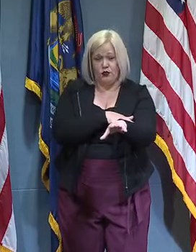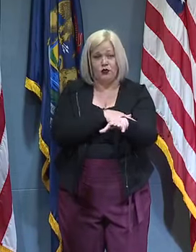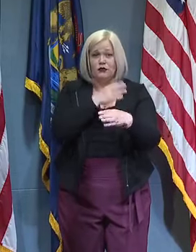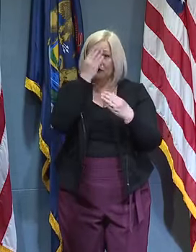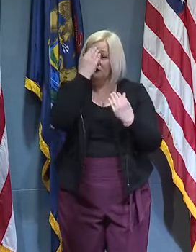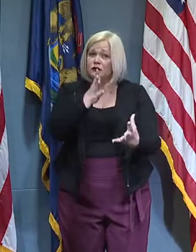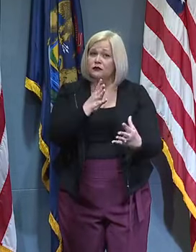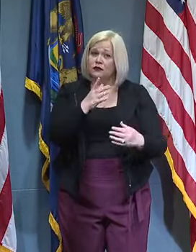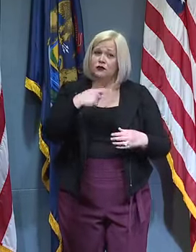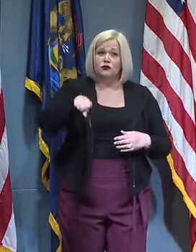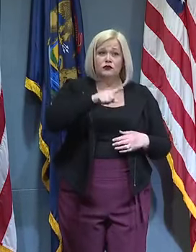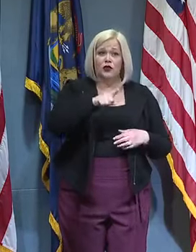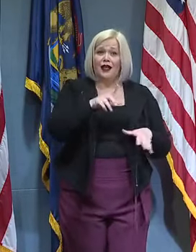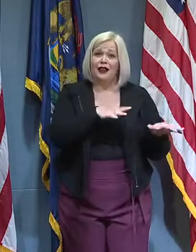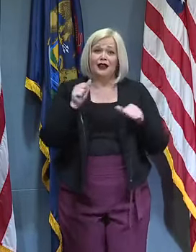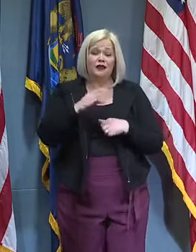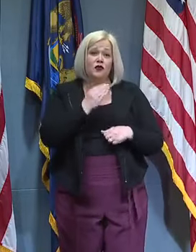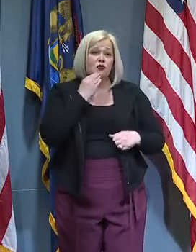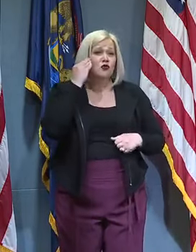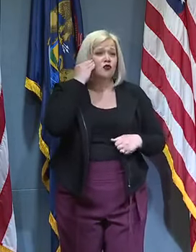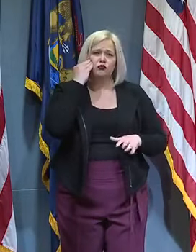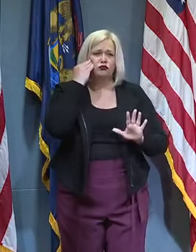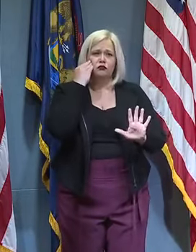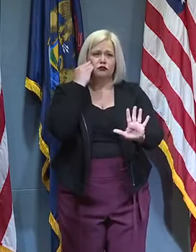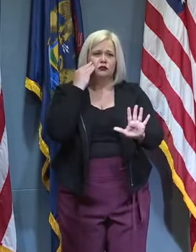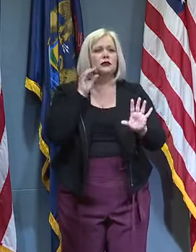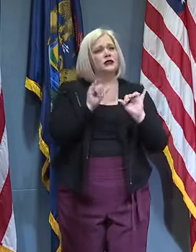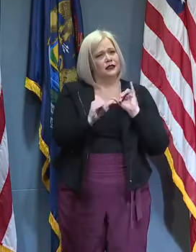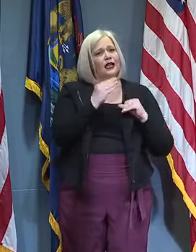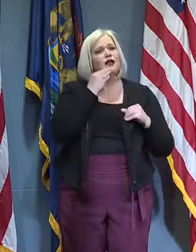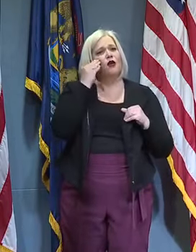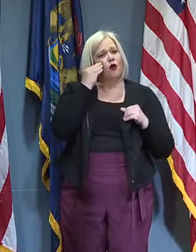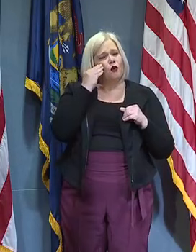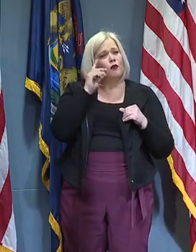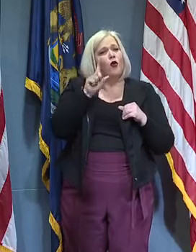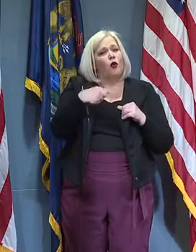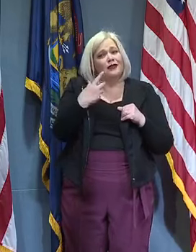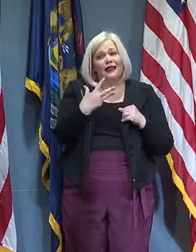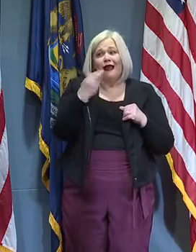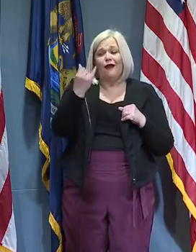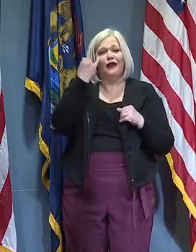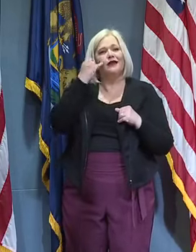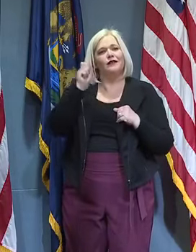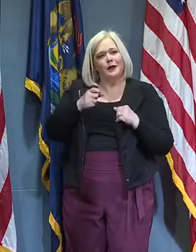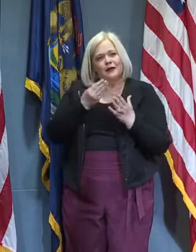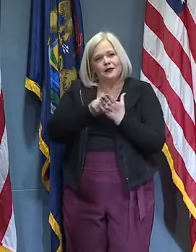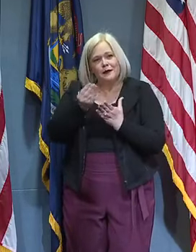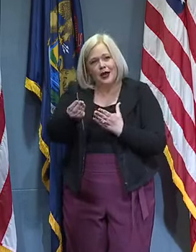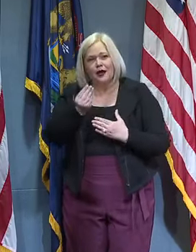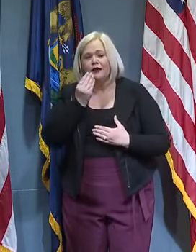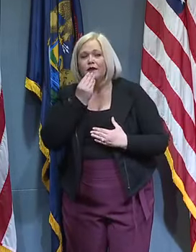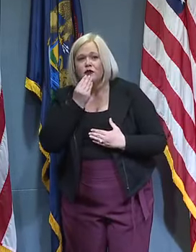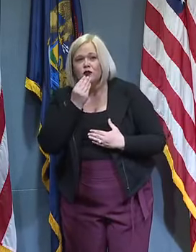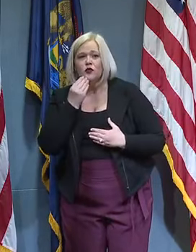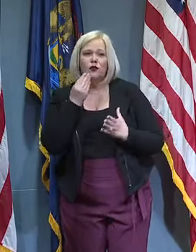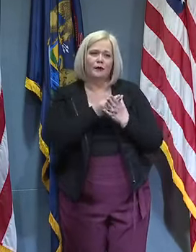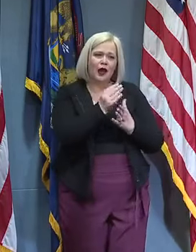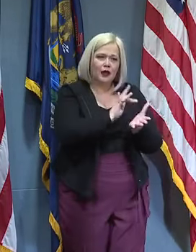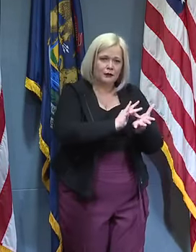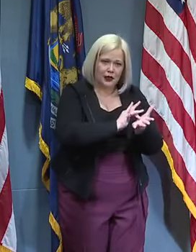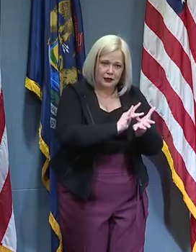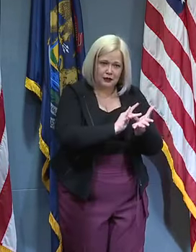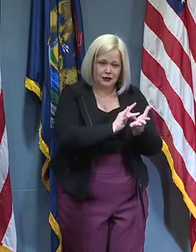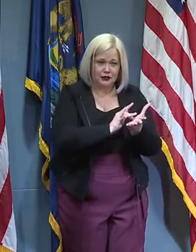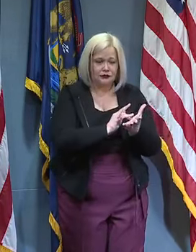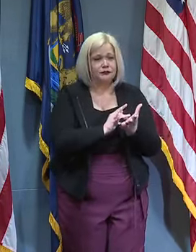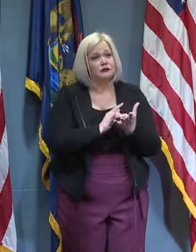home unless it's critical to run errands, to get to the grocery store or to the pharmacy, to engage in safe outdoor